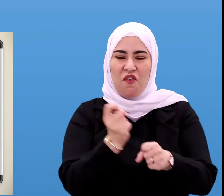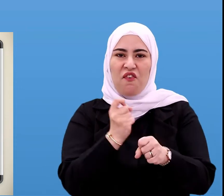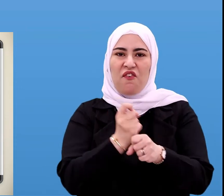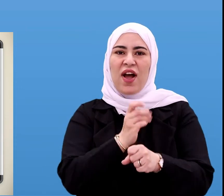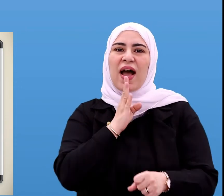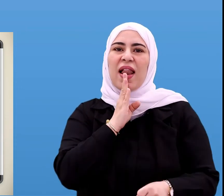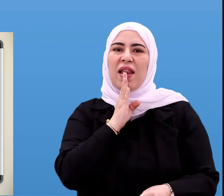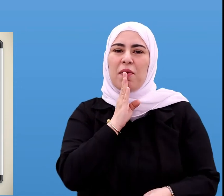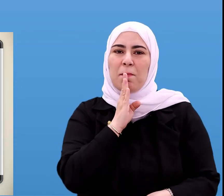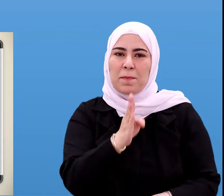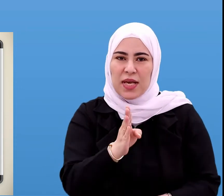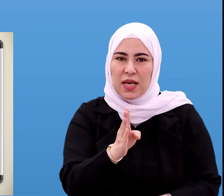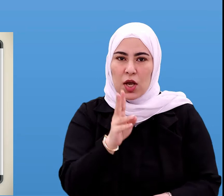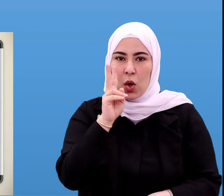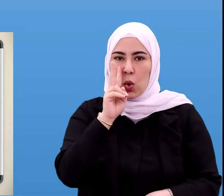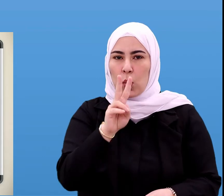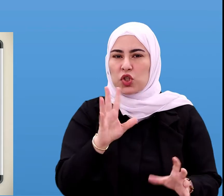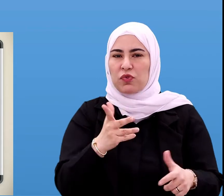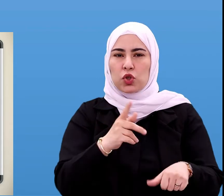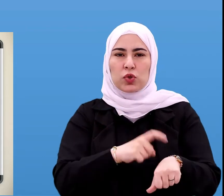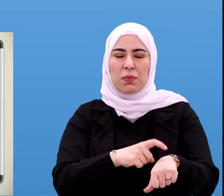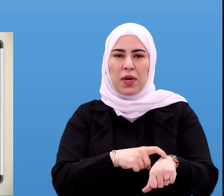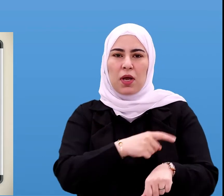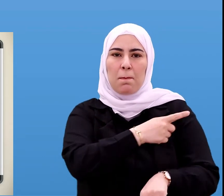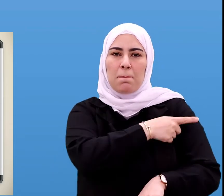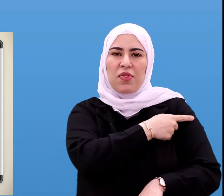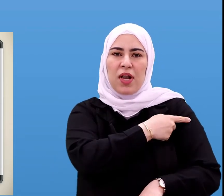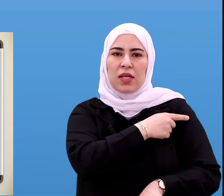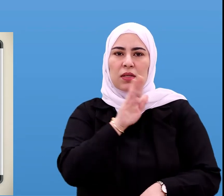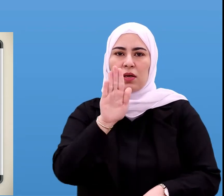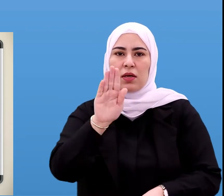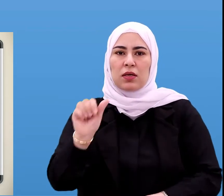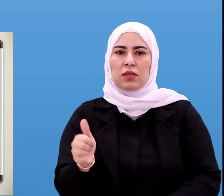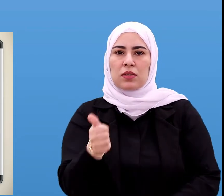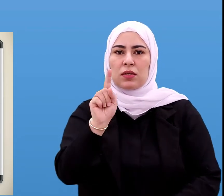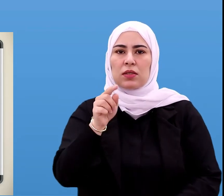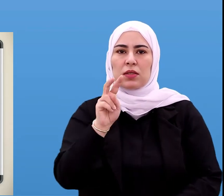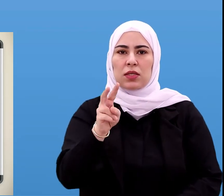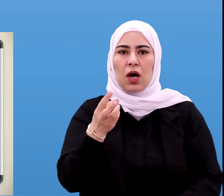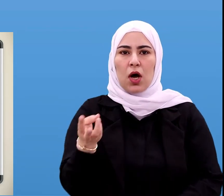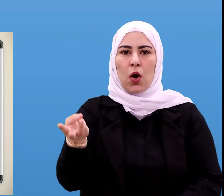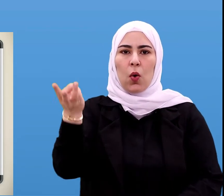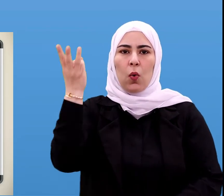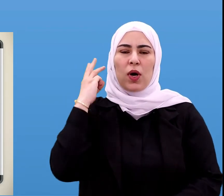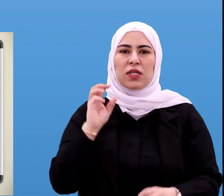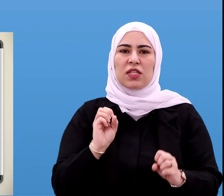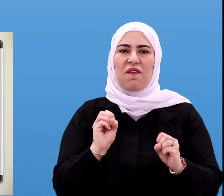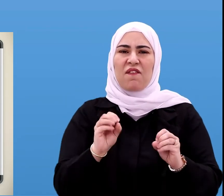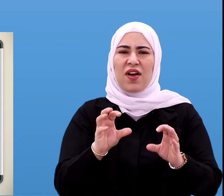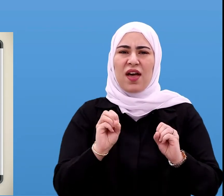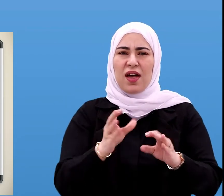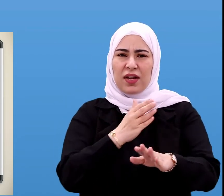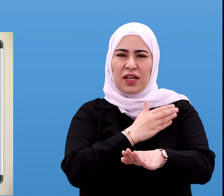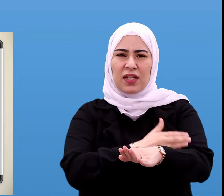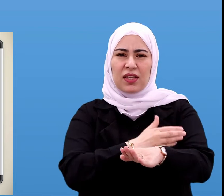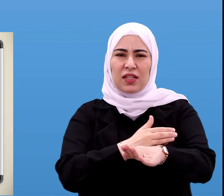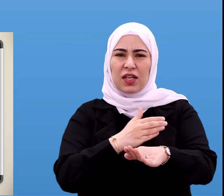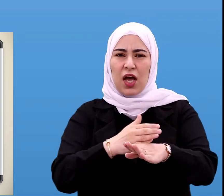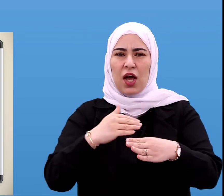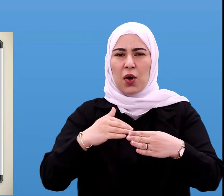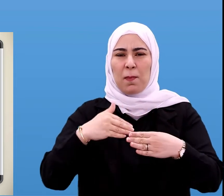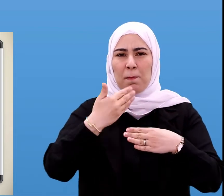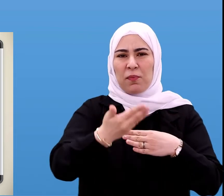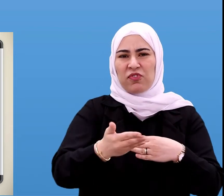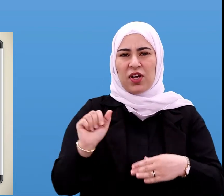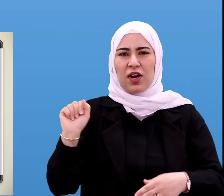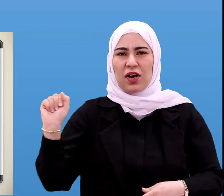in which tense it is. For example, Sarah was very tired after her flight to Australia.